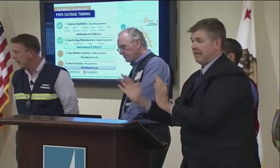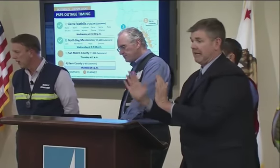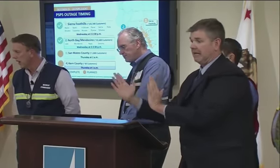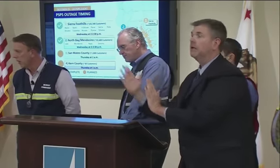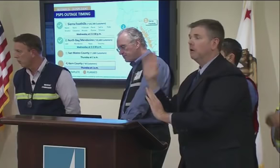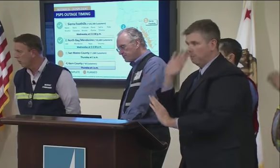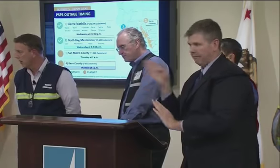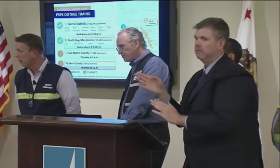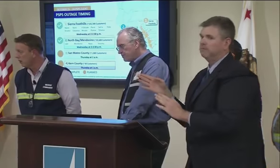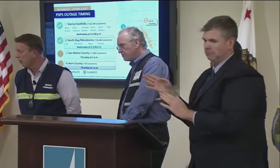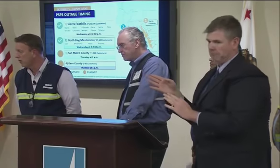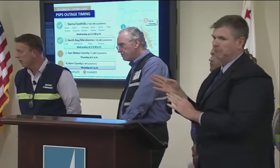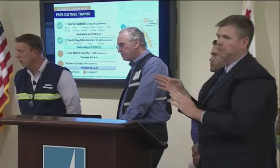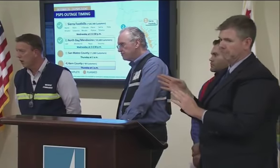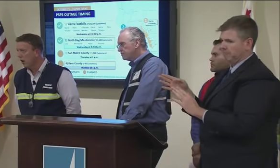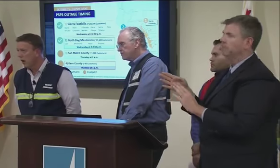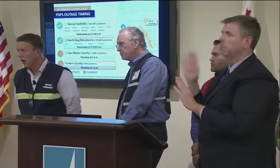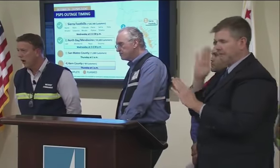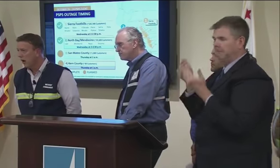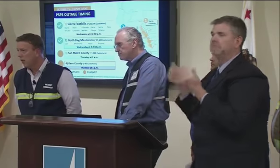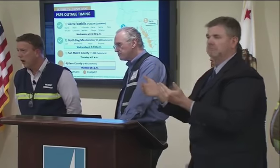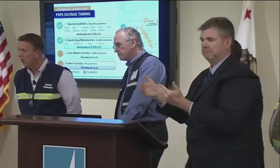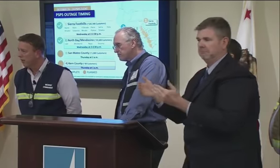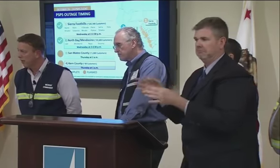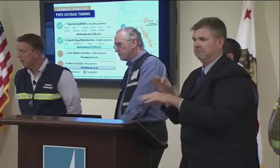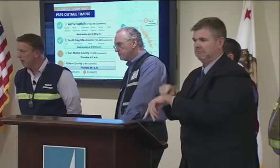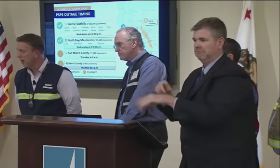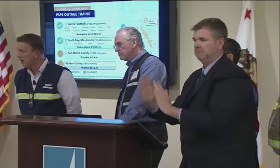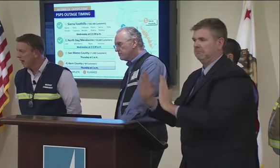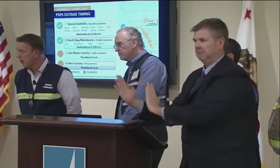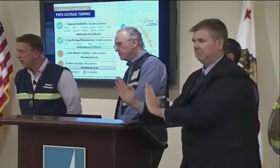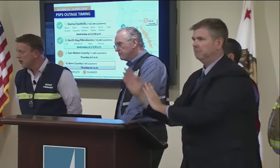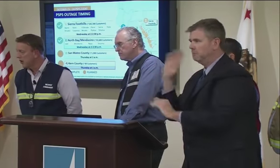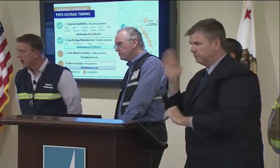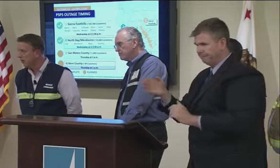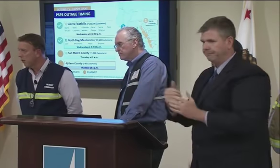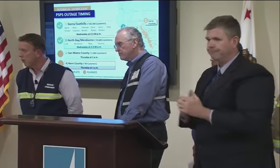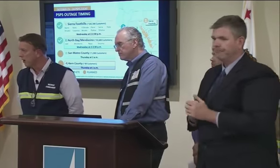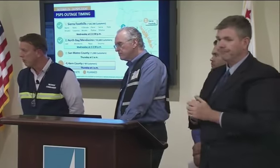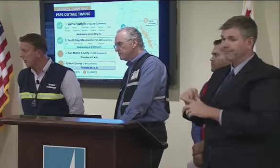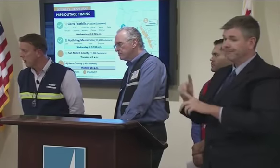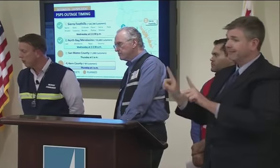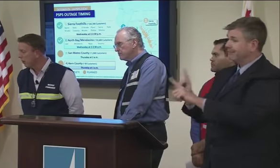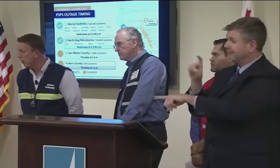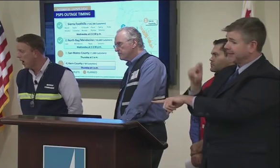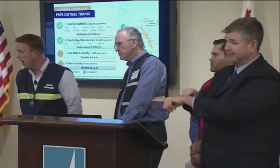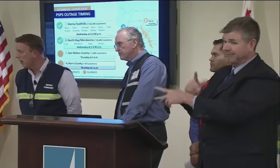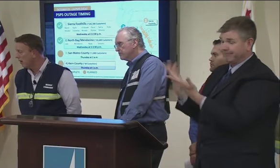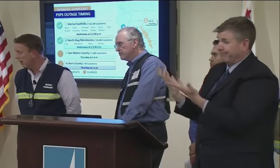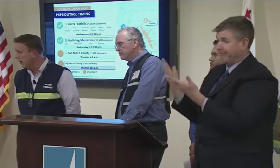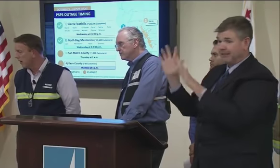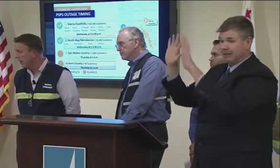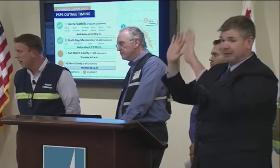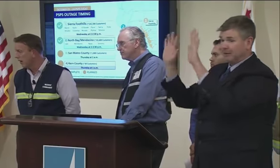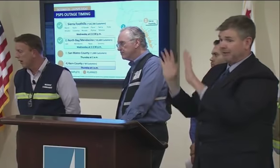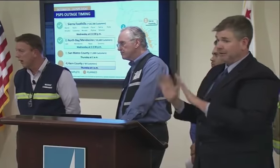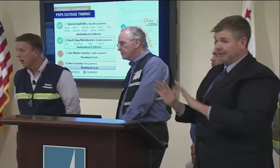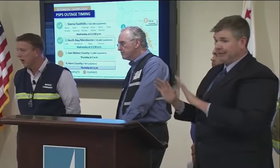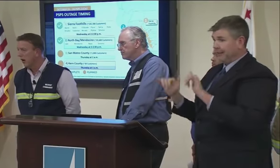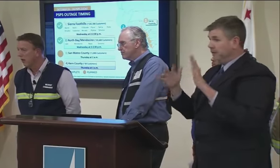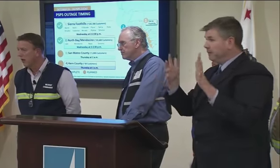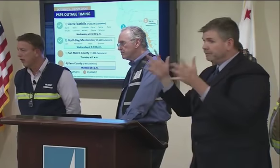unnecessarily where we can avoid so. On the flip side of that equation, if the winds pick up a little higher in the